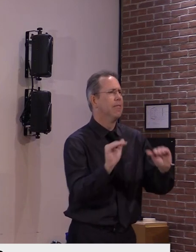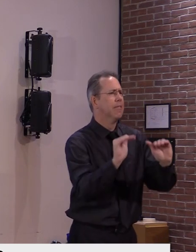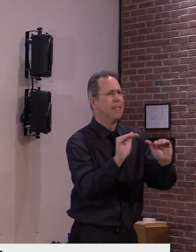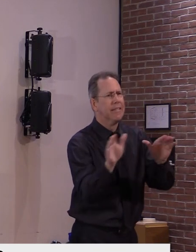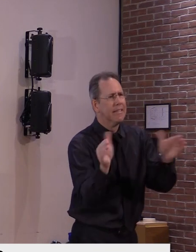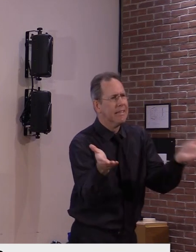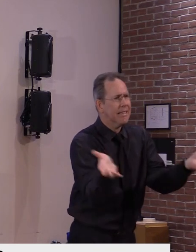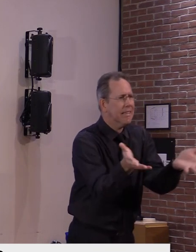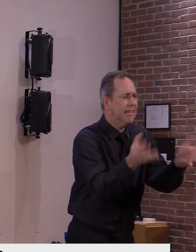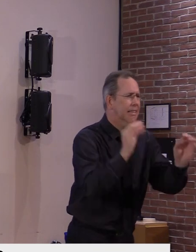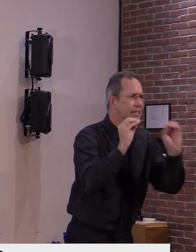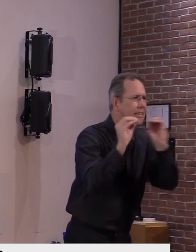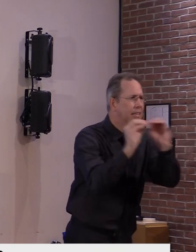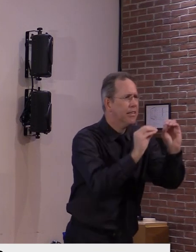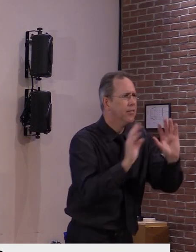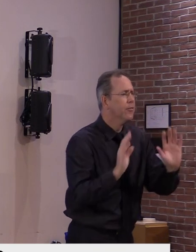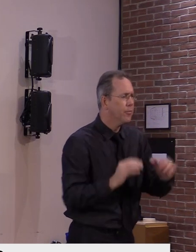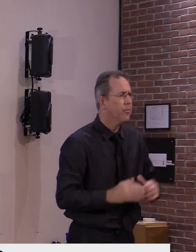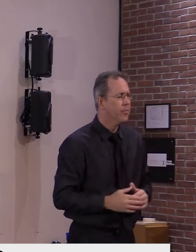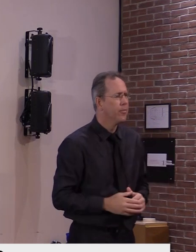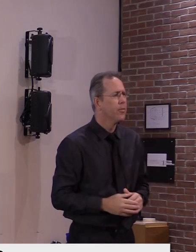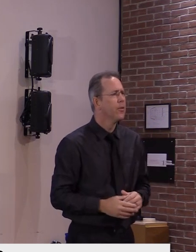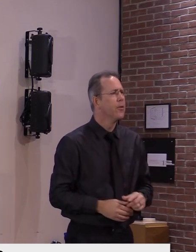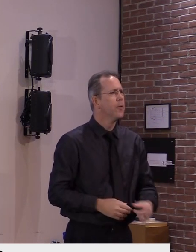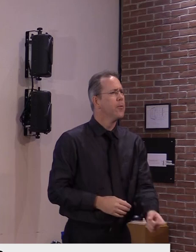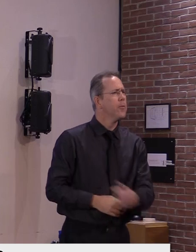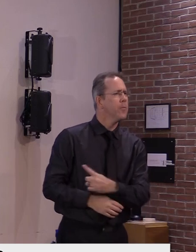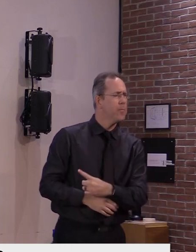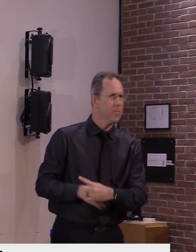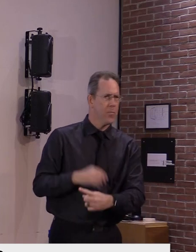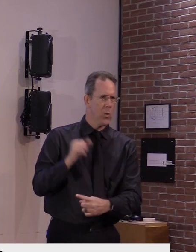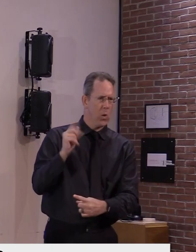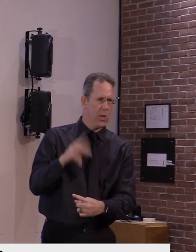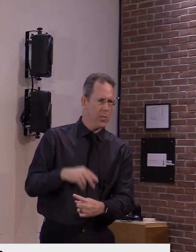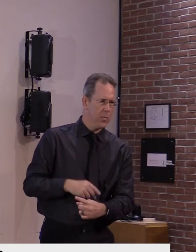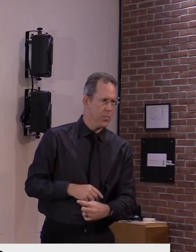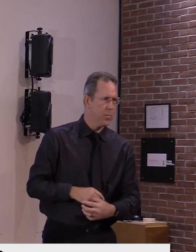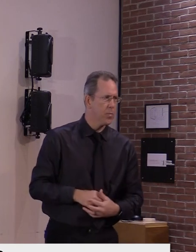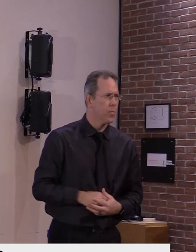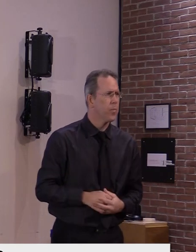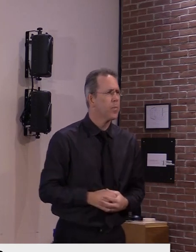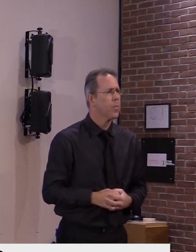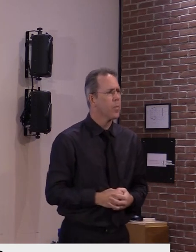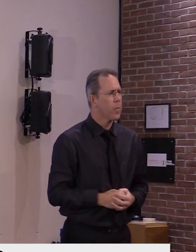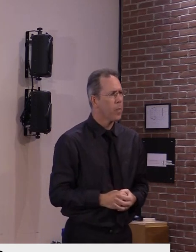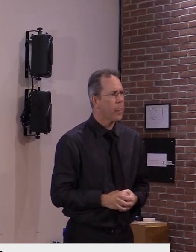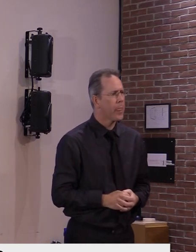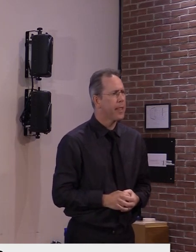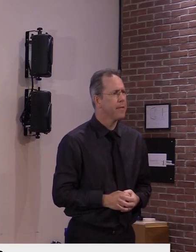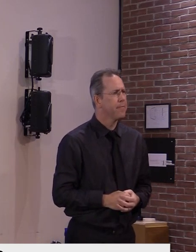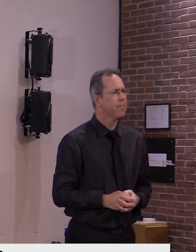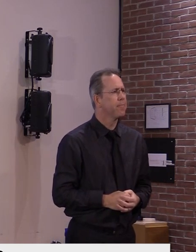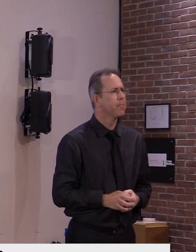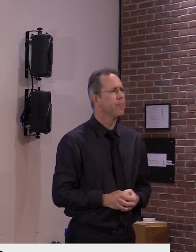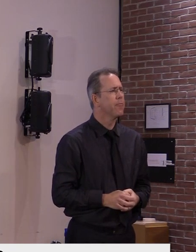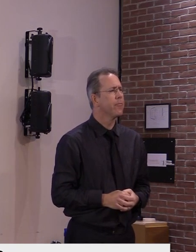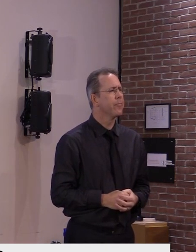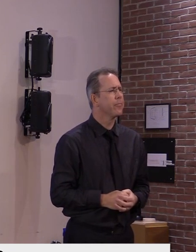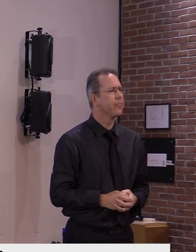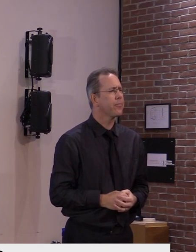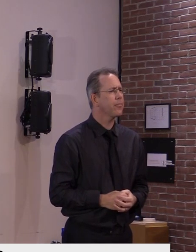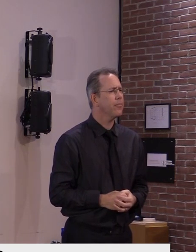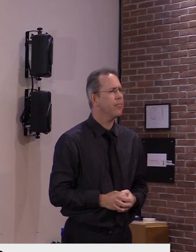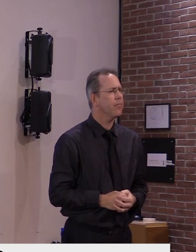Interstate 89 there are new metal signs at incremental exits advising of the travel